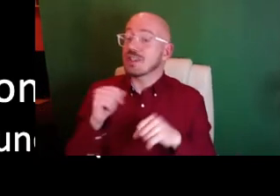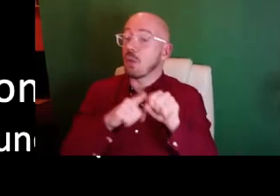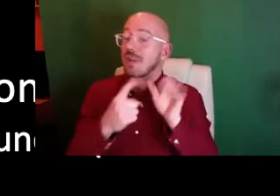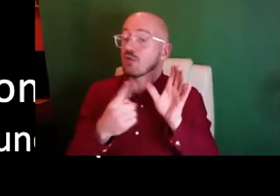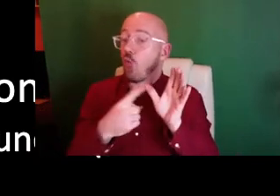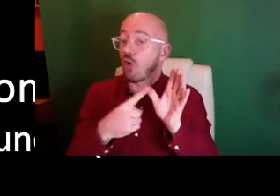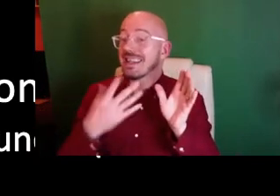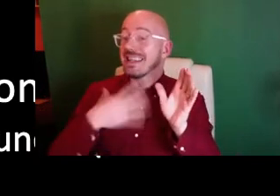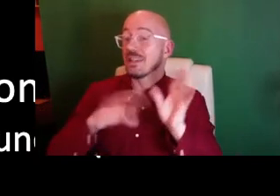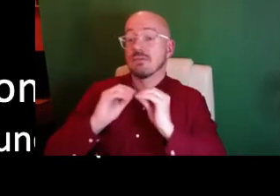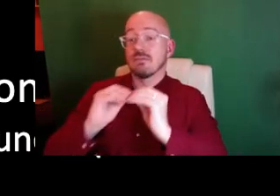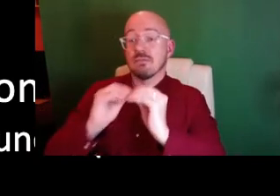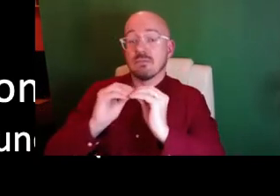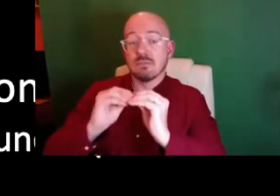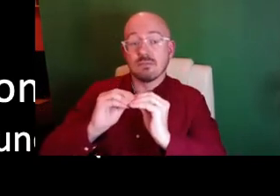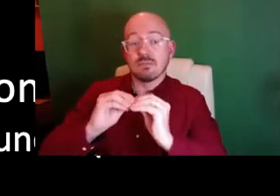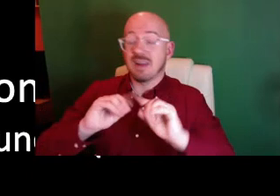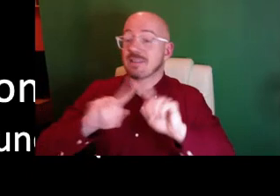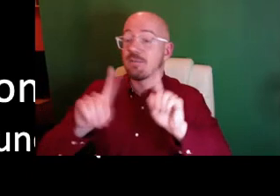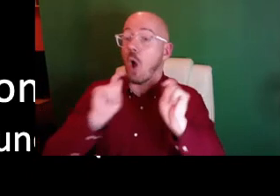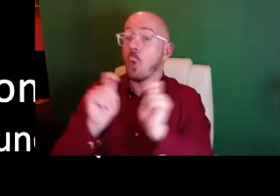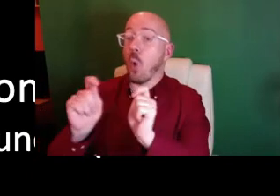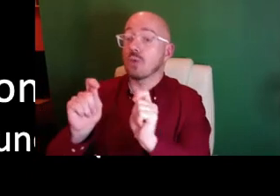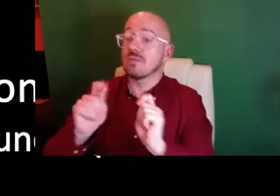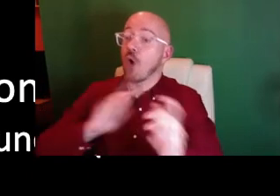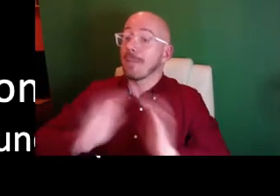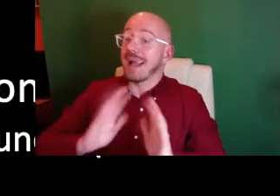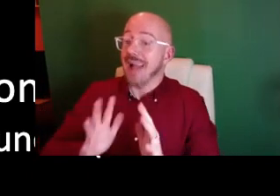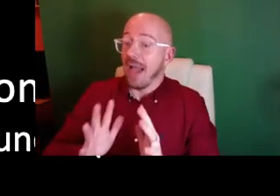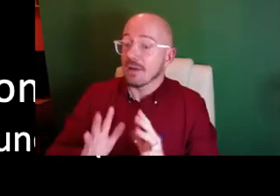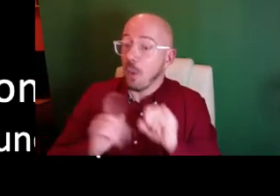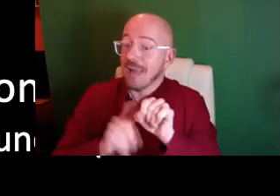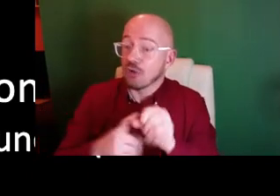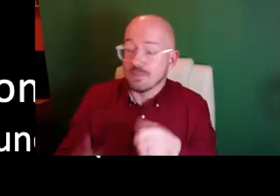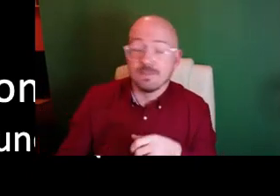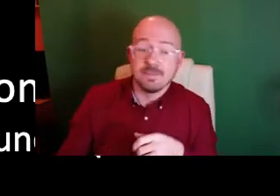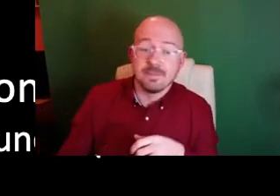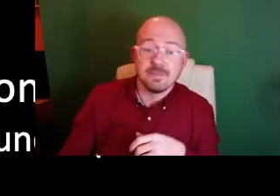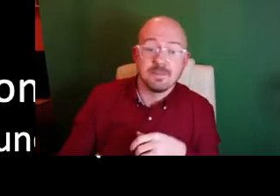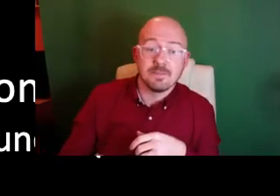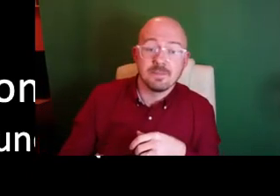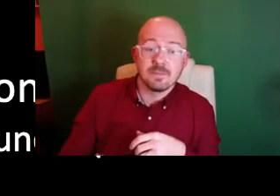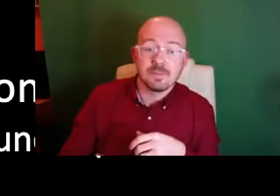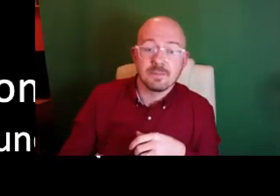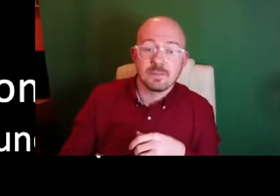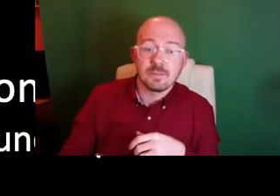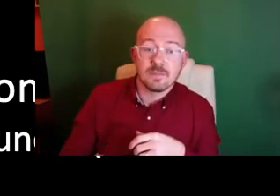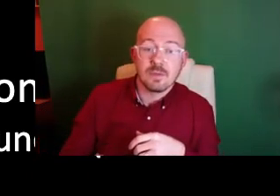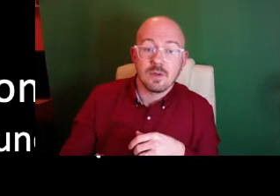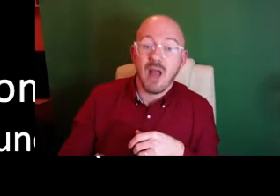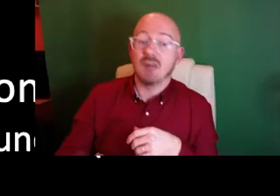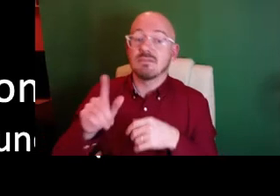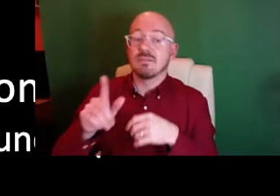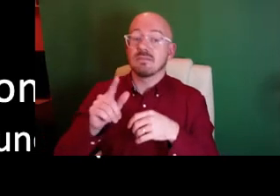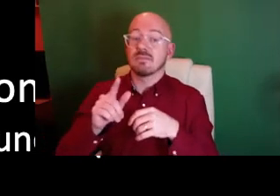in schools, and that the Scottish Qualifications Authority should develop an initial suite of awards in BSL.